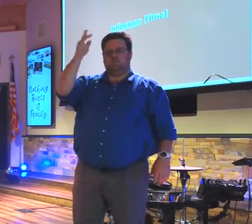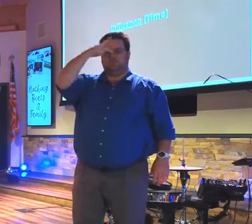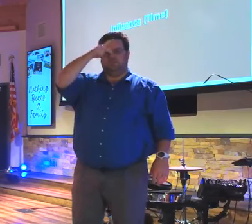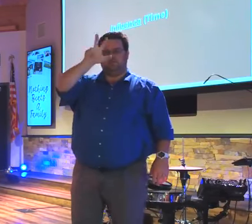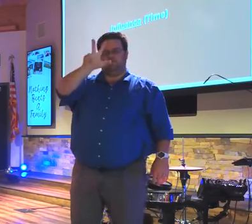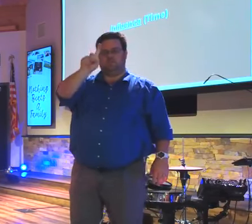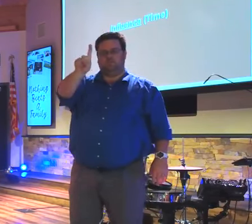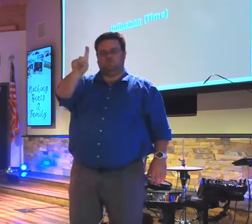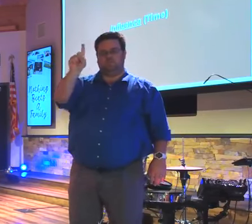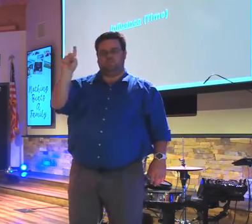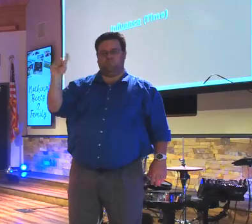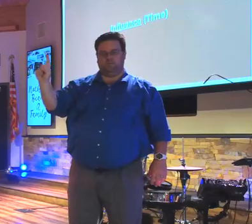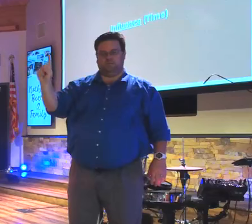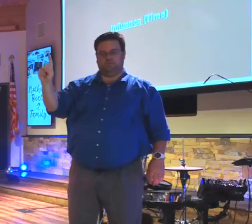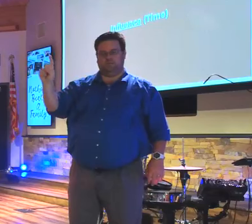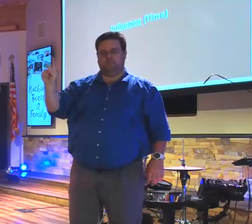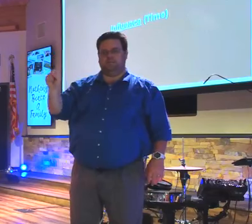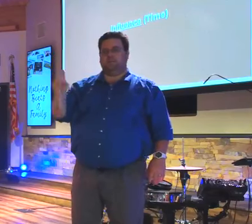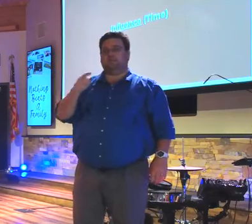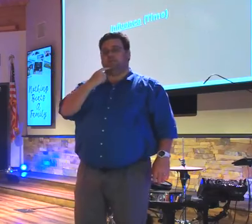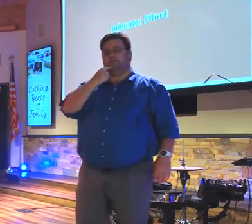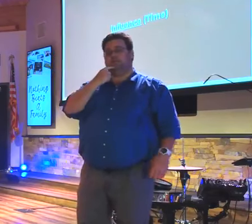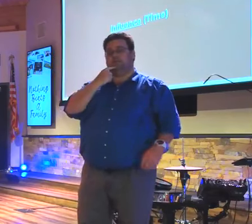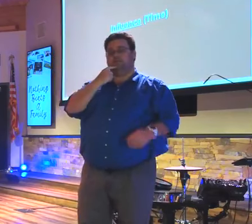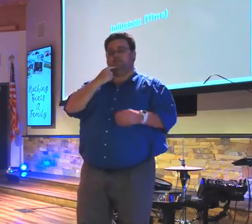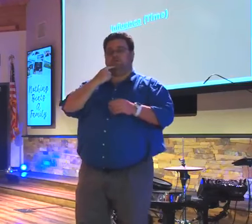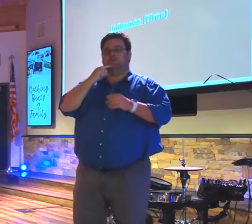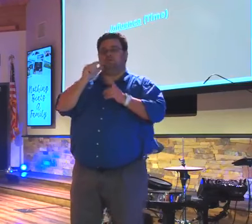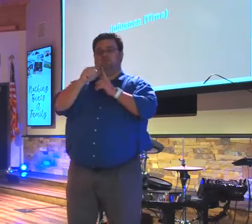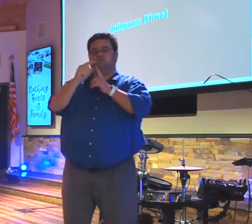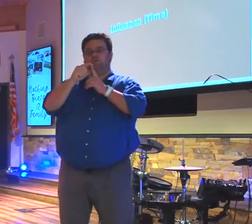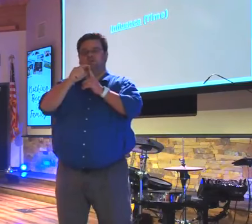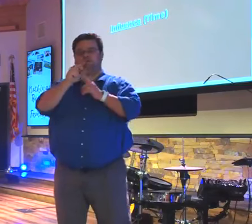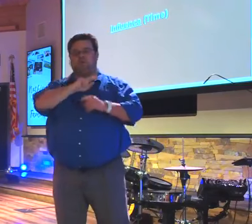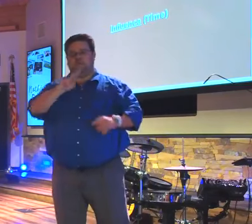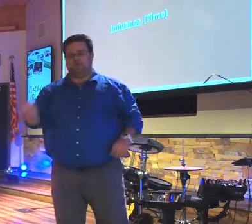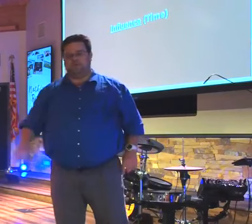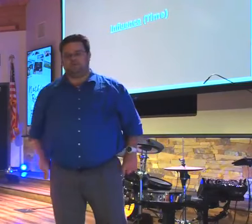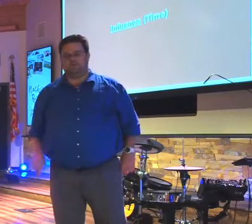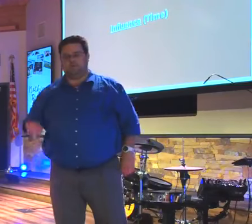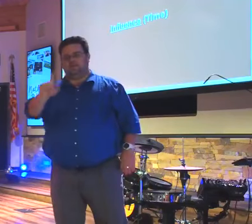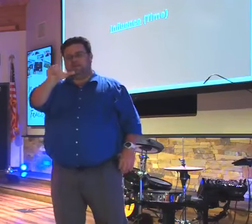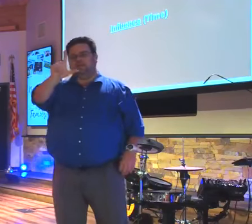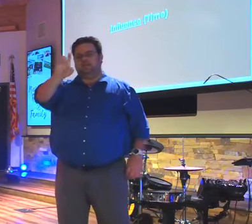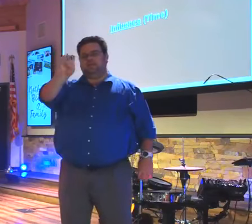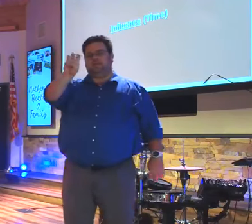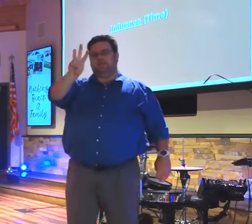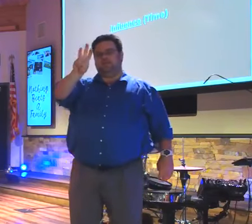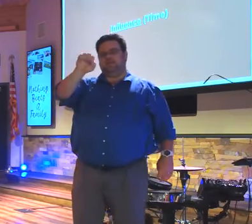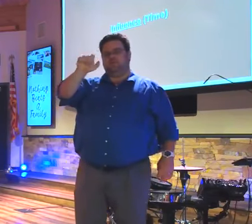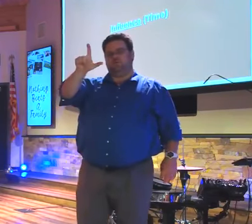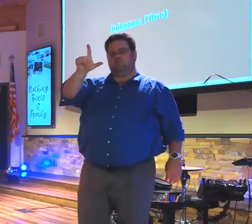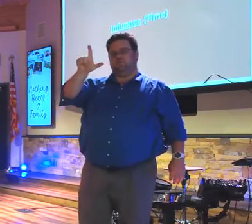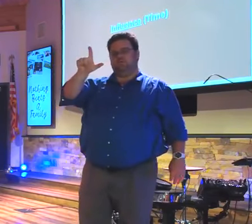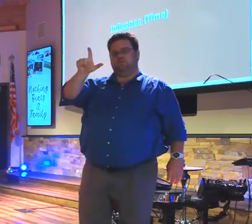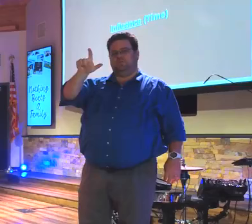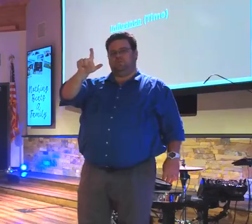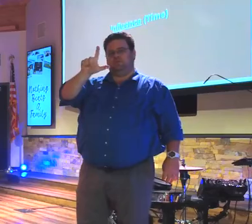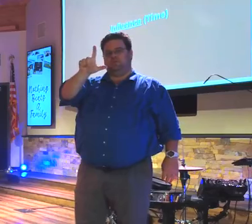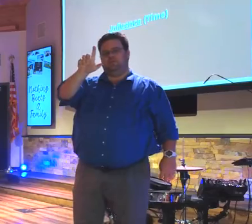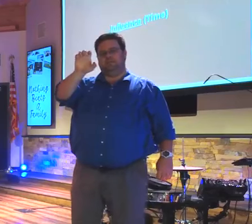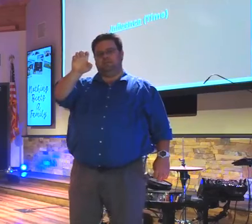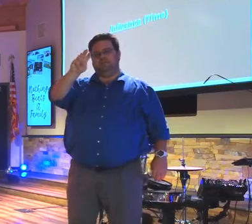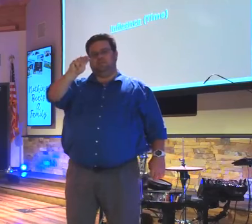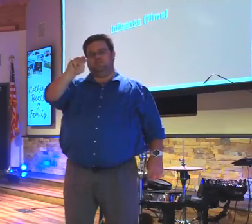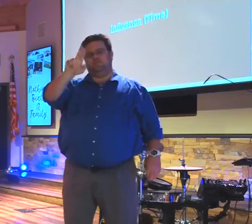This is interesting. It says, the words of King Lemuel, and then look at this, an oracle that his mother taught